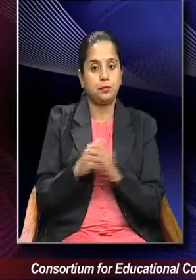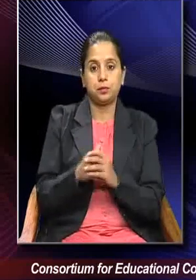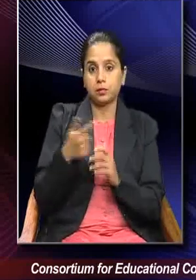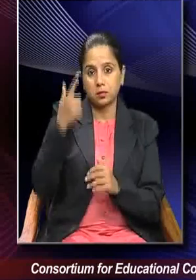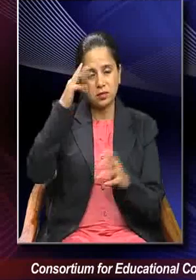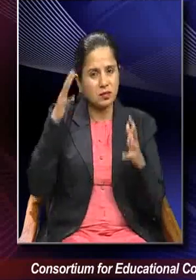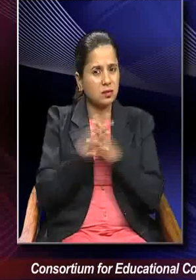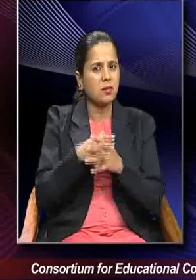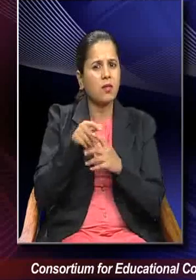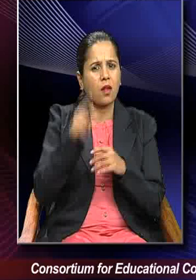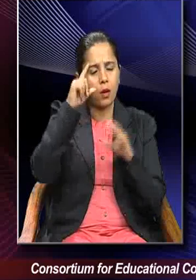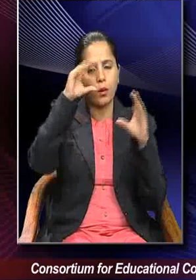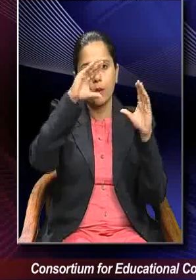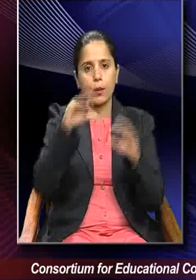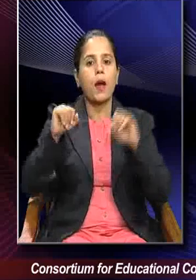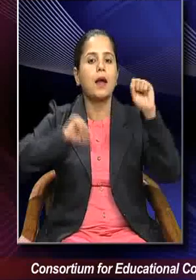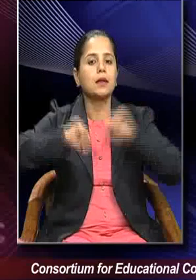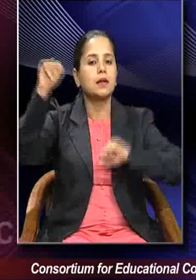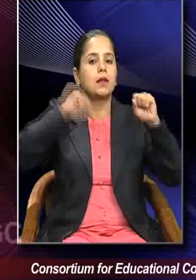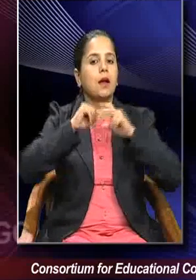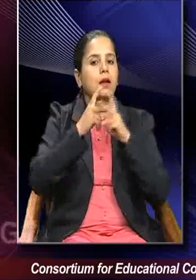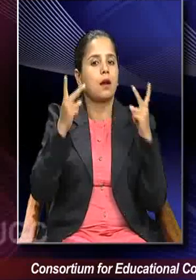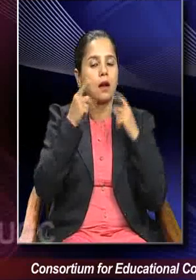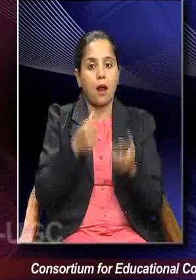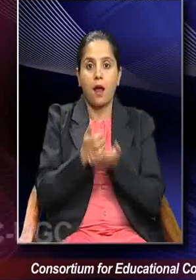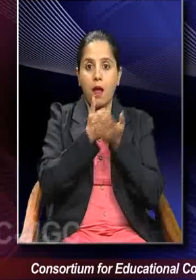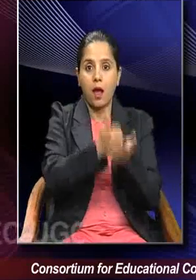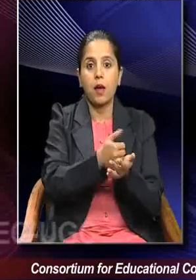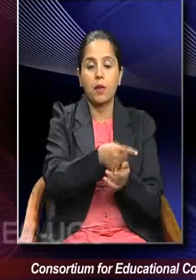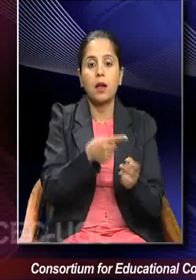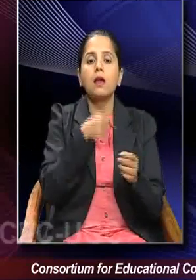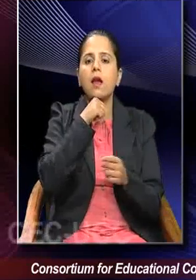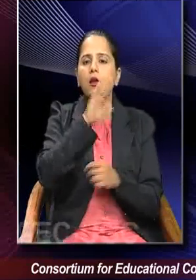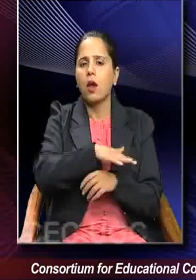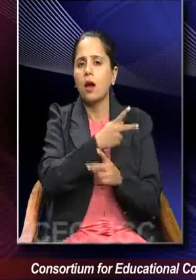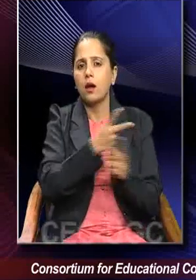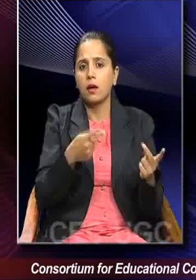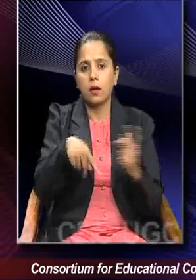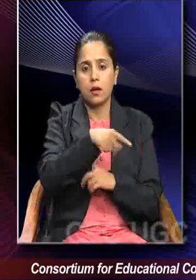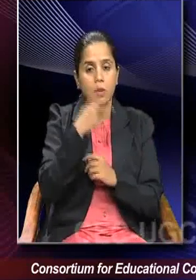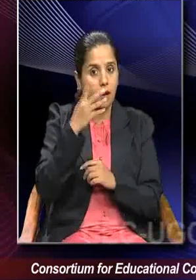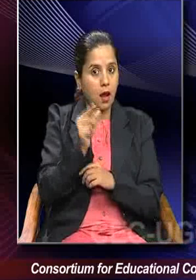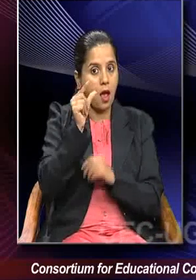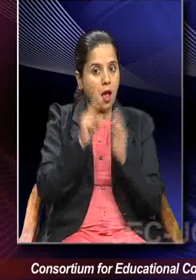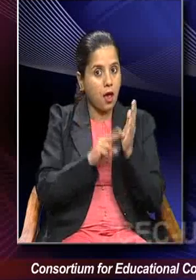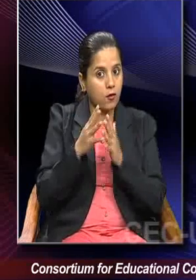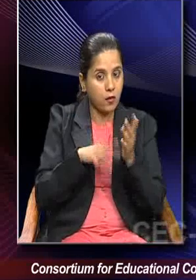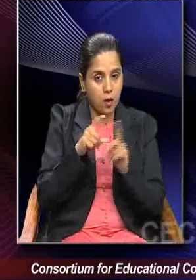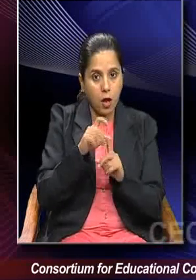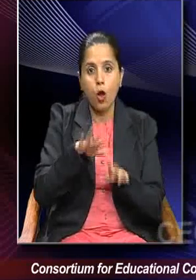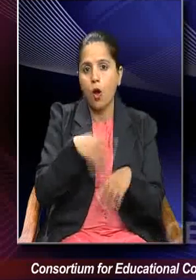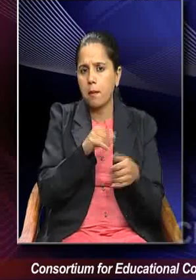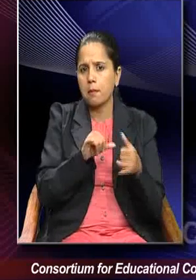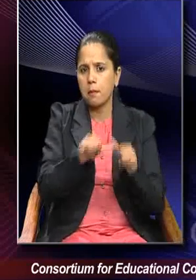stress relieving exercise to help the teenagers unwind and manage